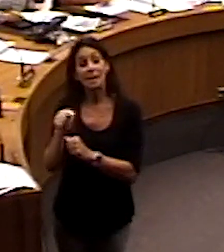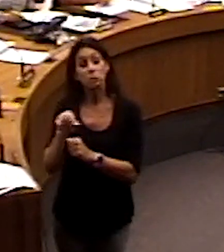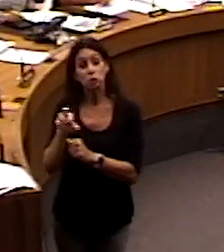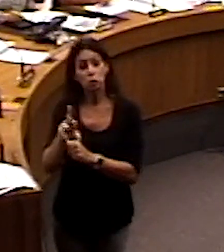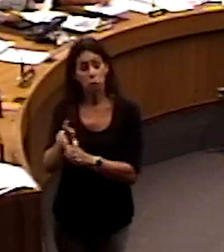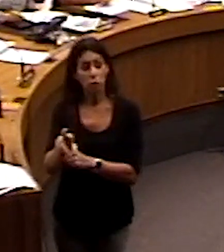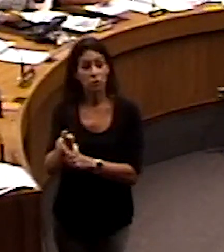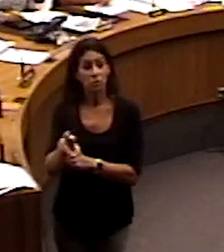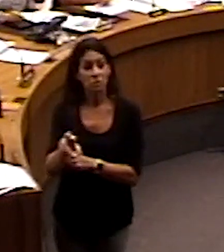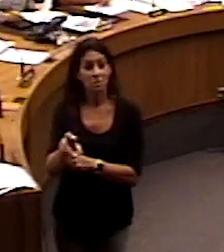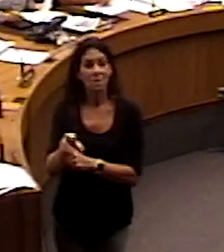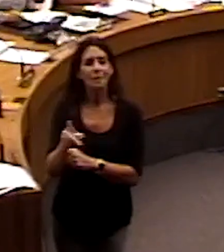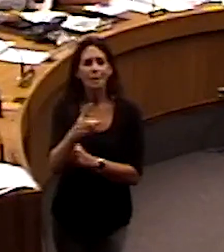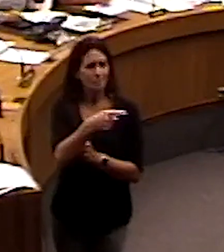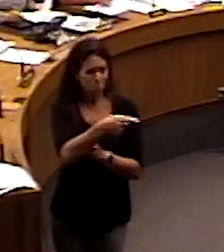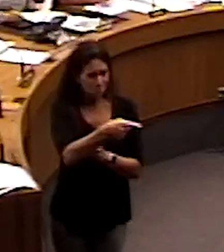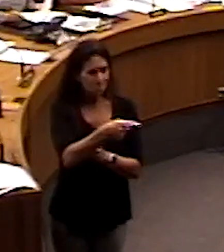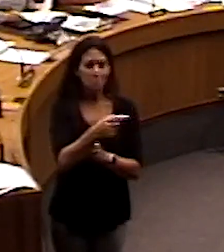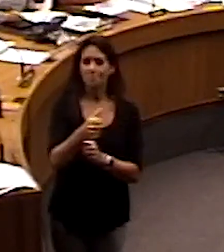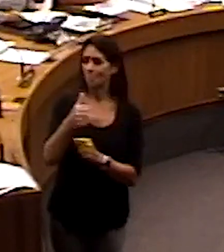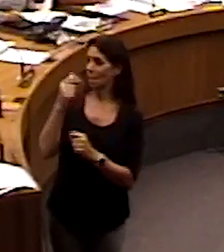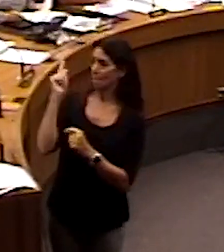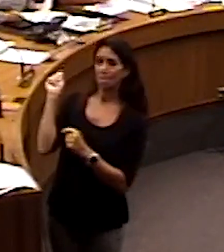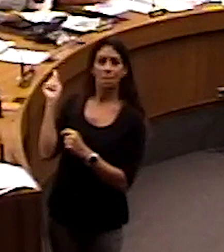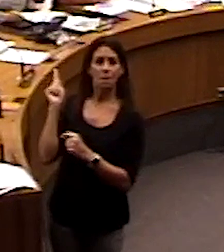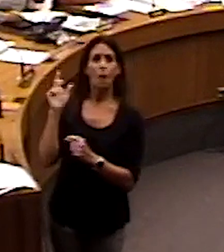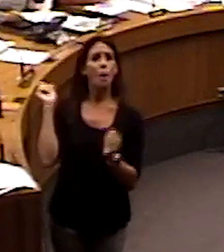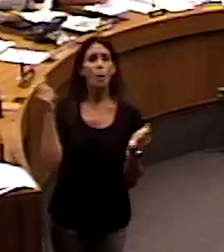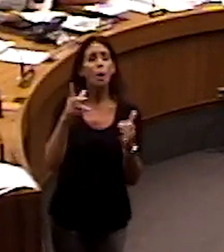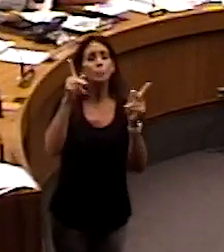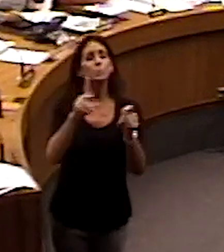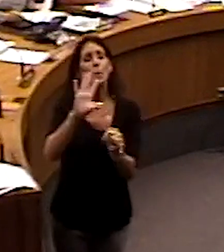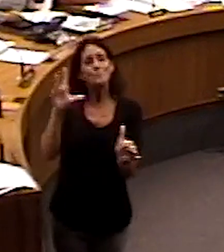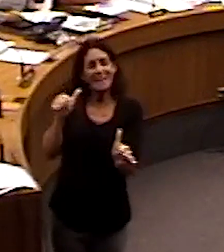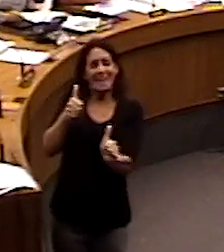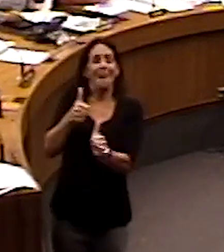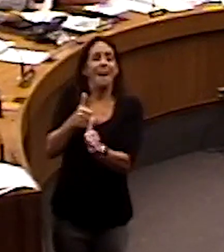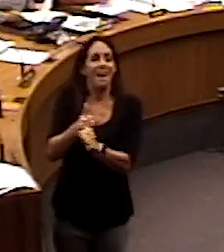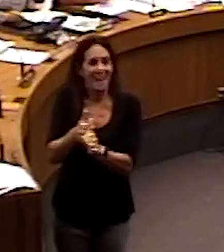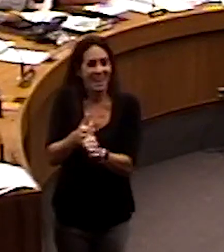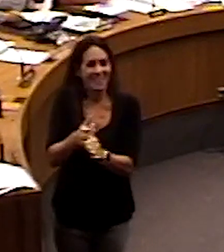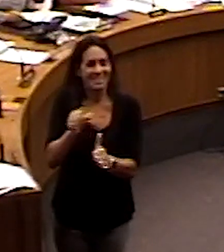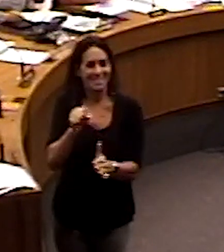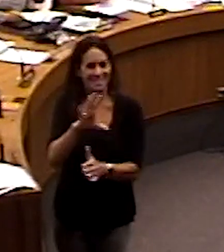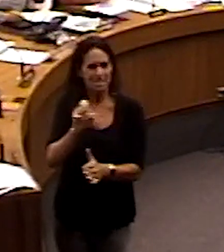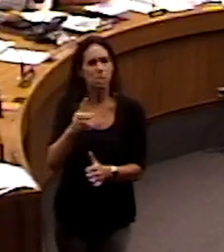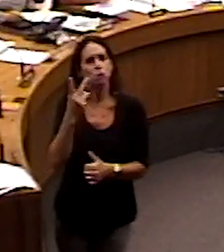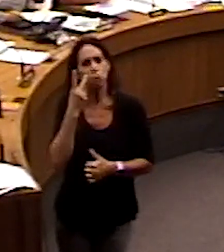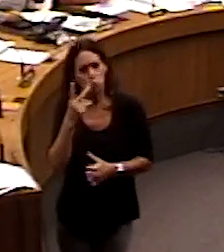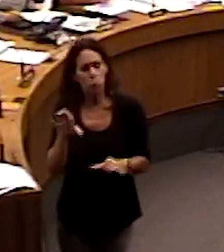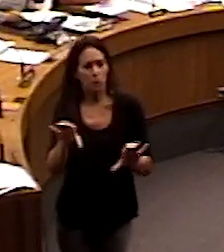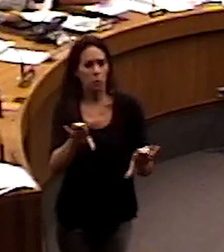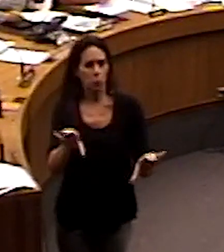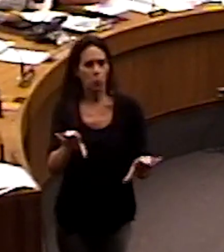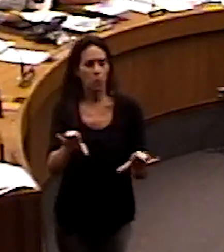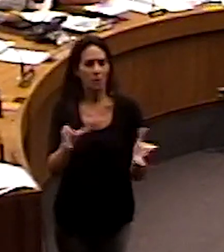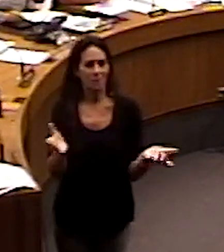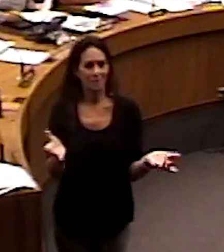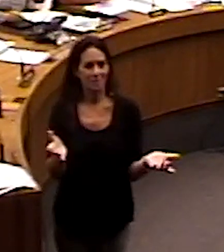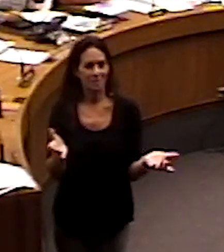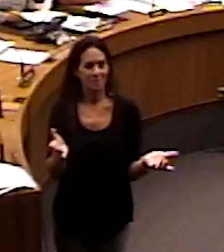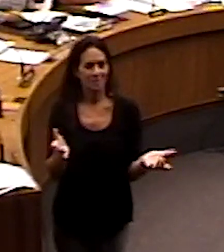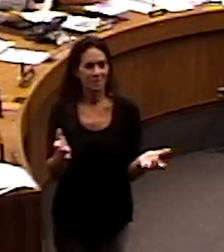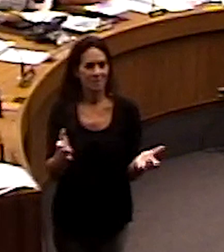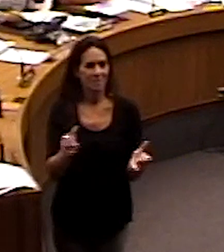are the people behind the scenes that are doing some of the unsavory work. And what I mean by that is our chaplain serves such an